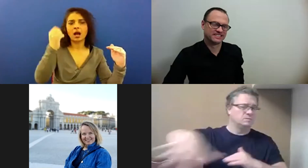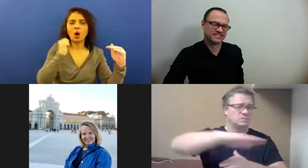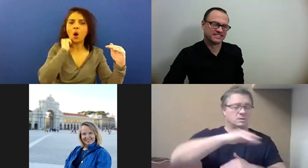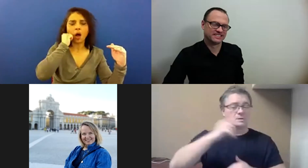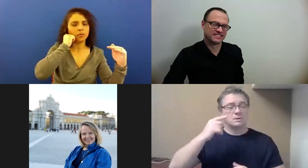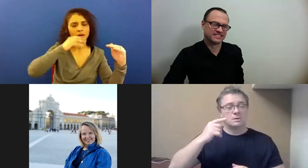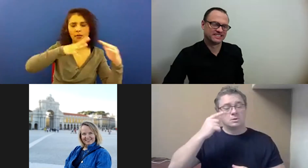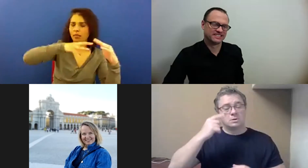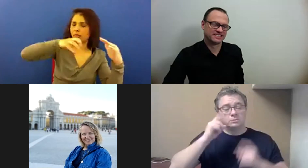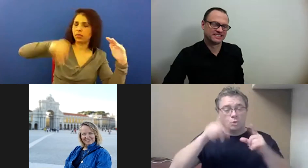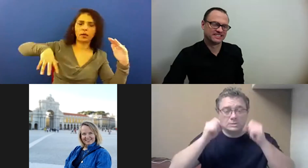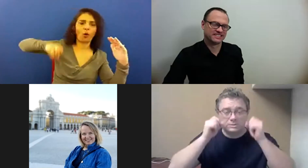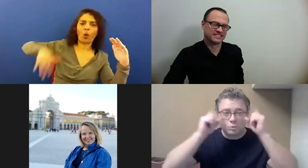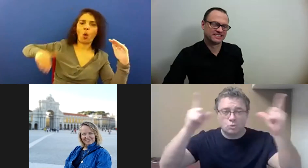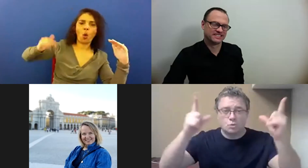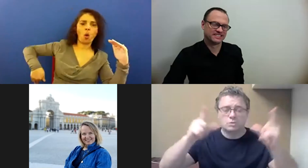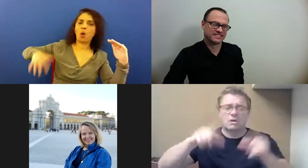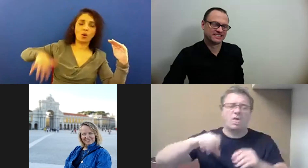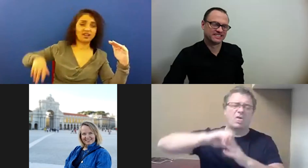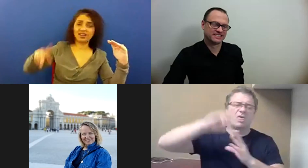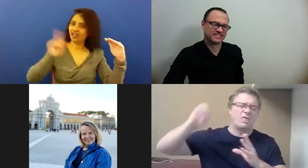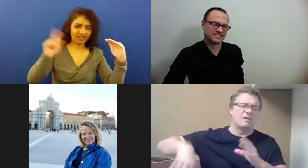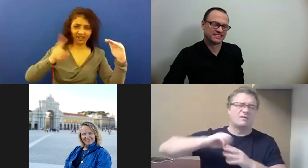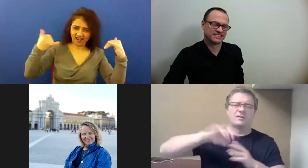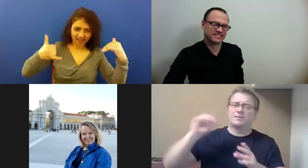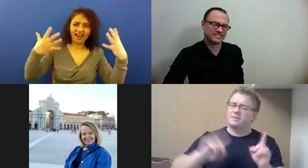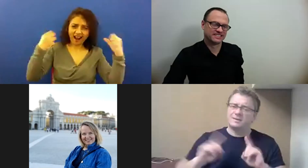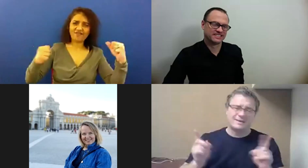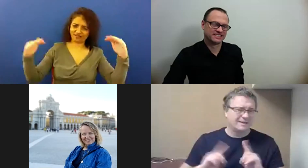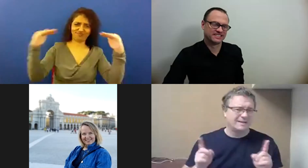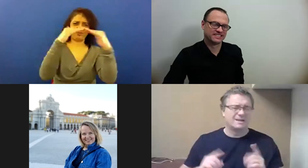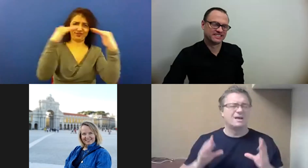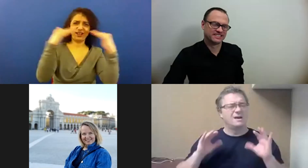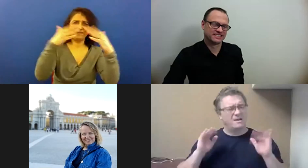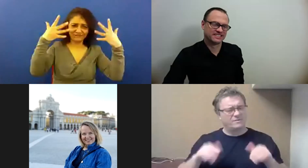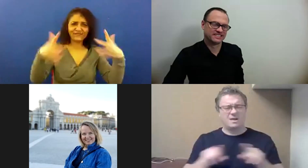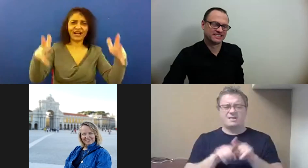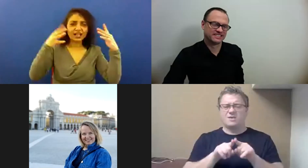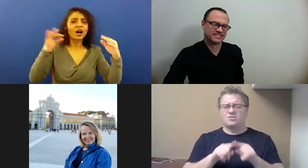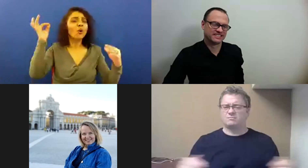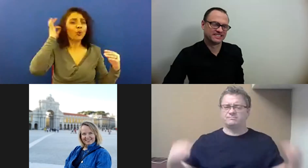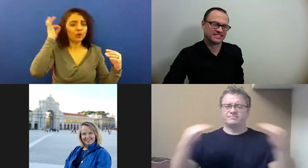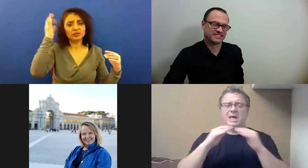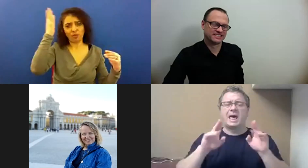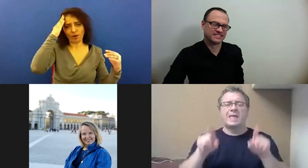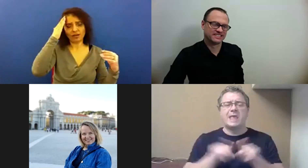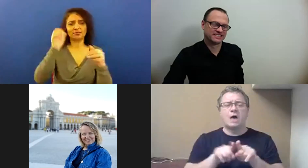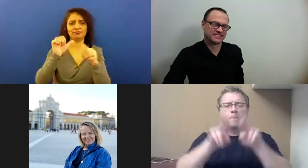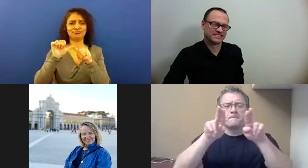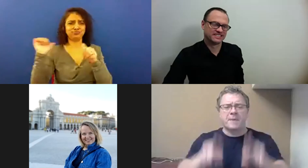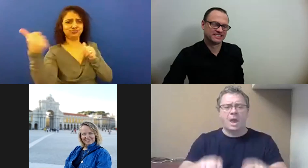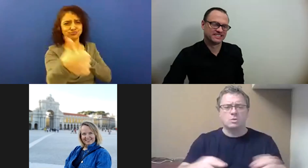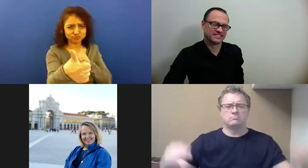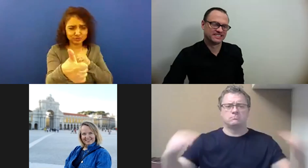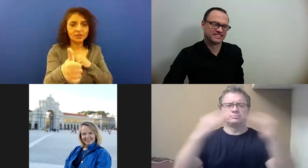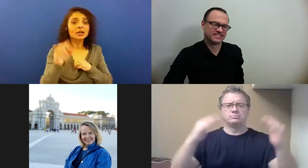religions. We are one of you, but we're one of the most discarded groups, the